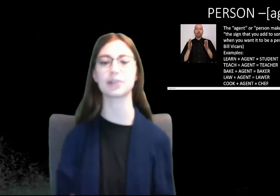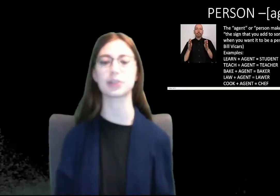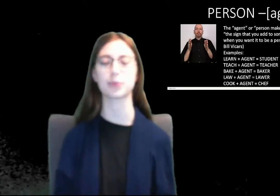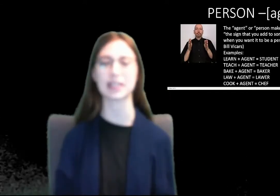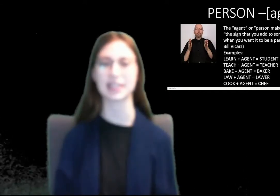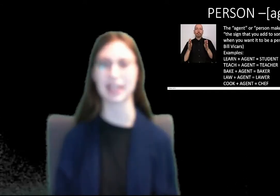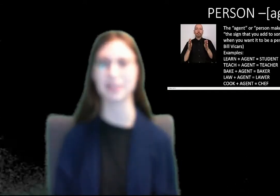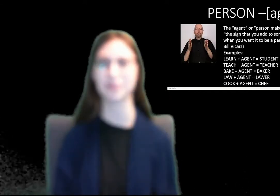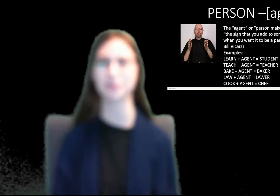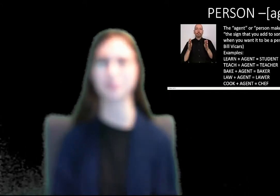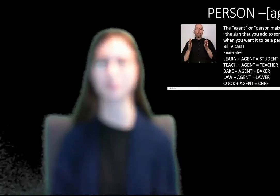to waist height.